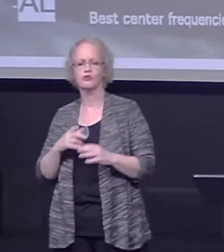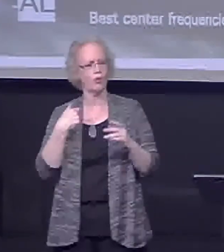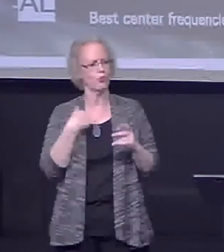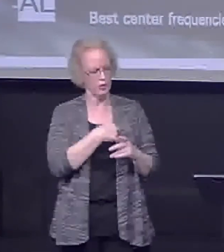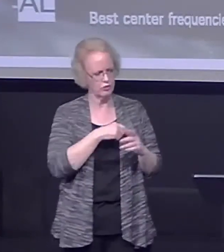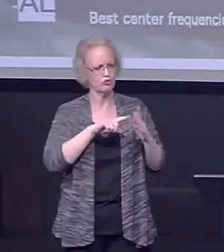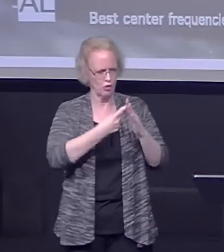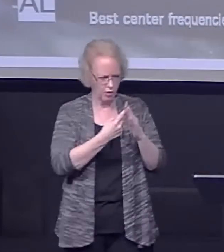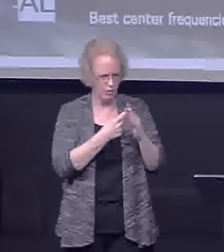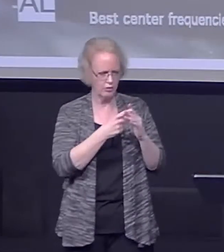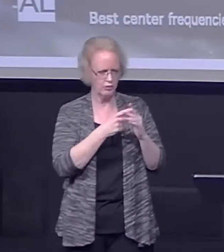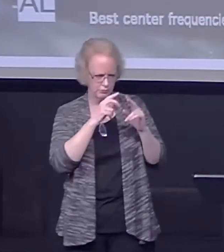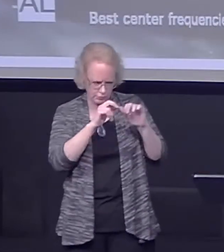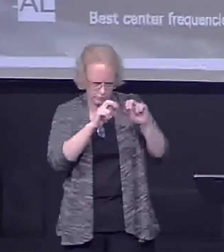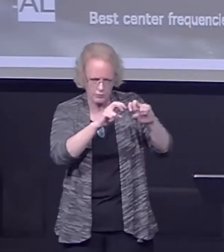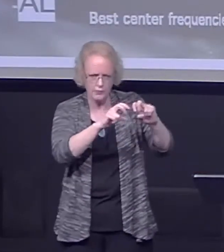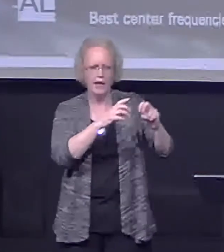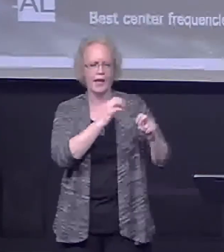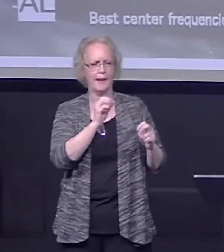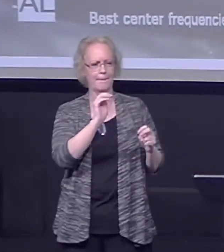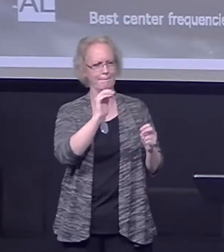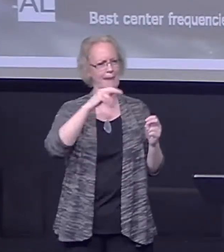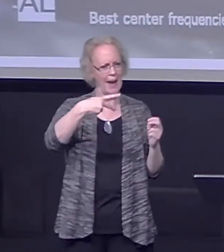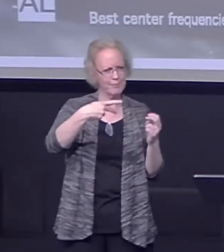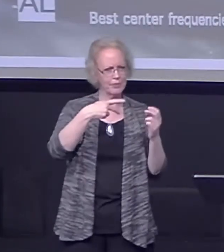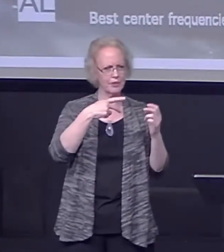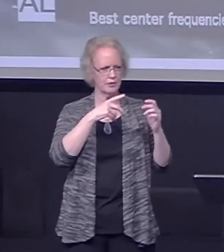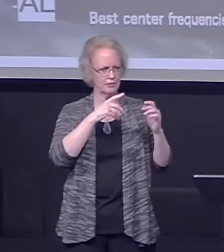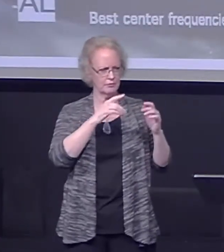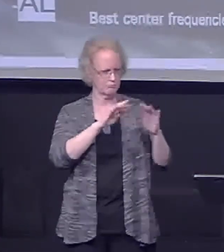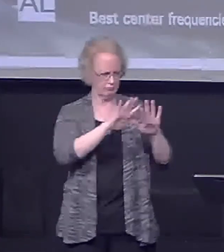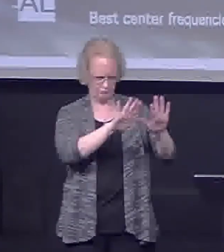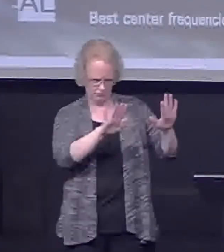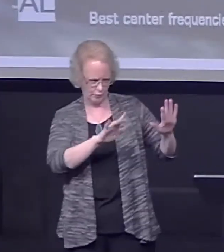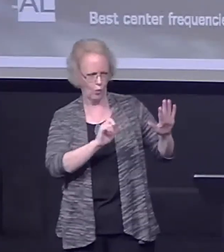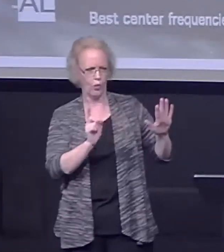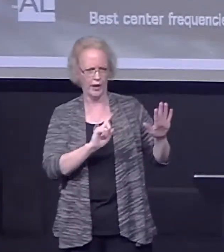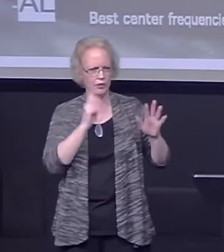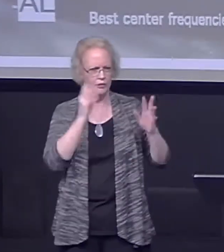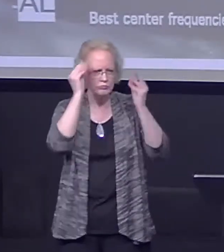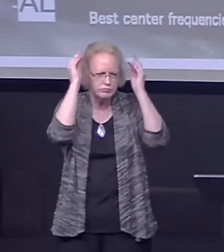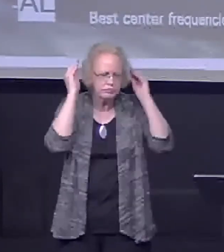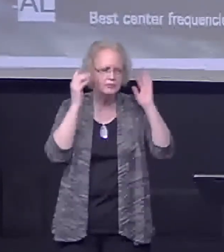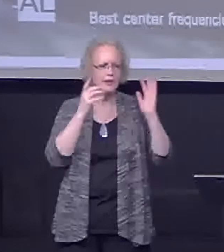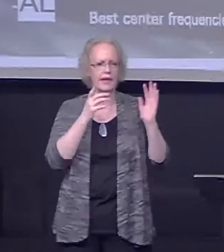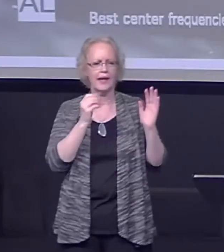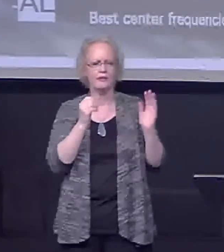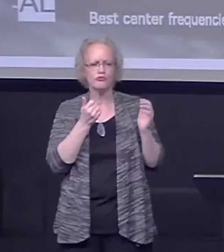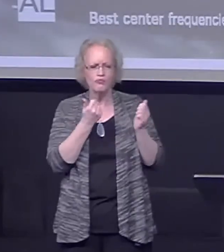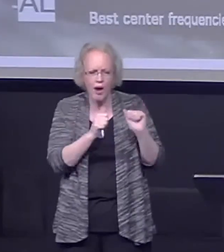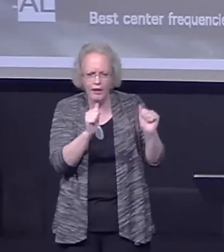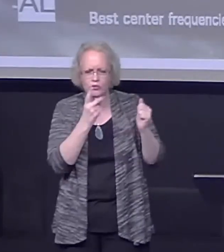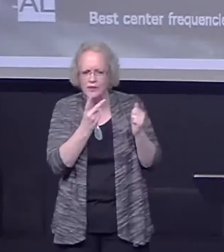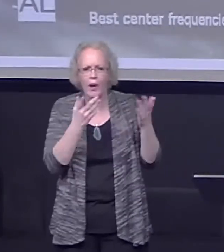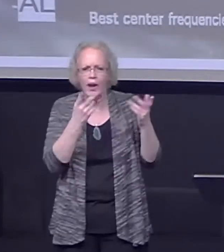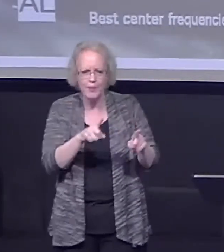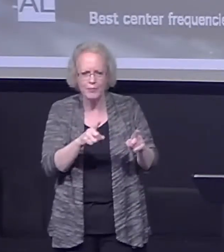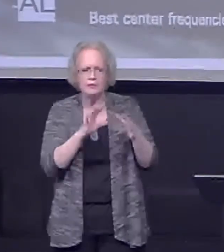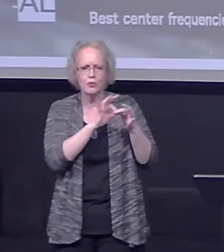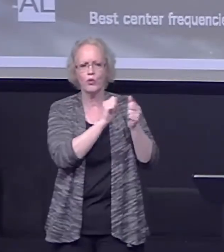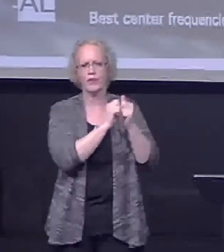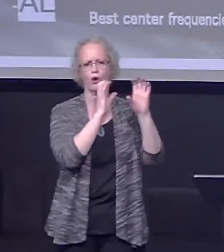first simple and then more and more complex sounds. And the question was really to get at the processing of communication sounds in monkeys. And I